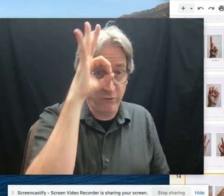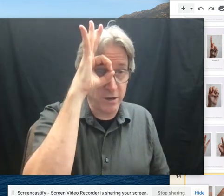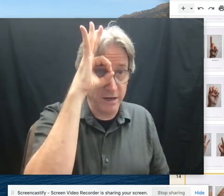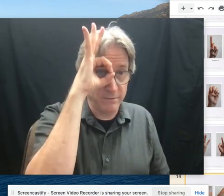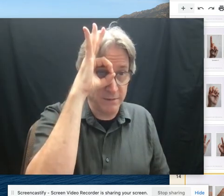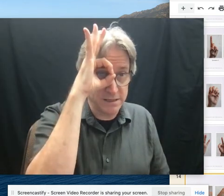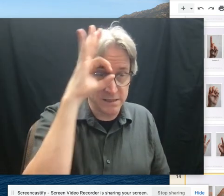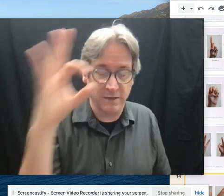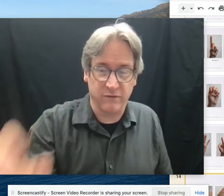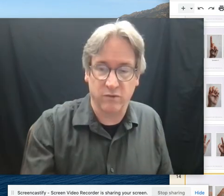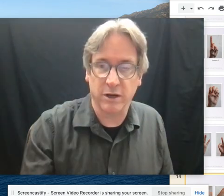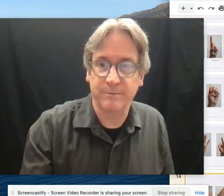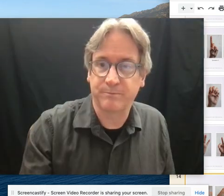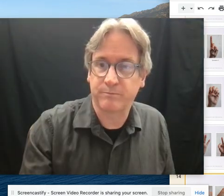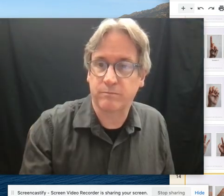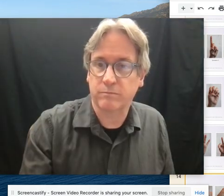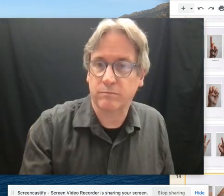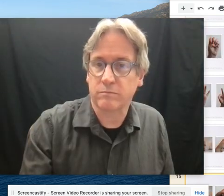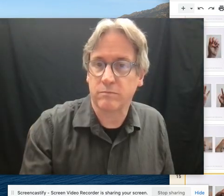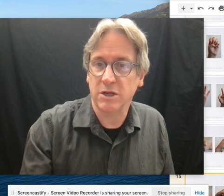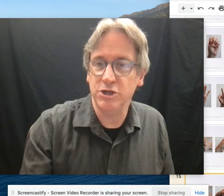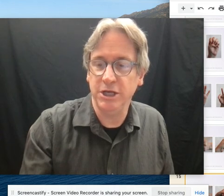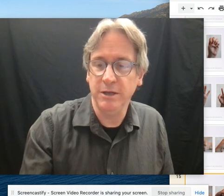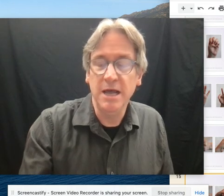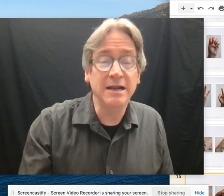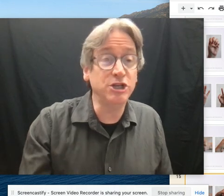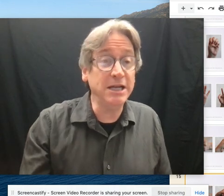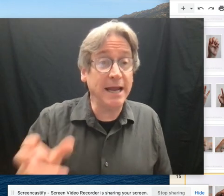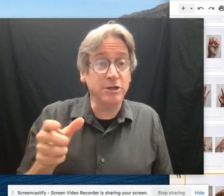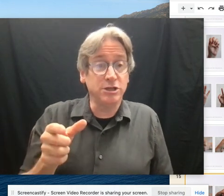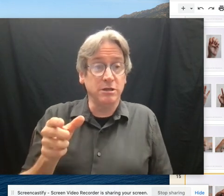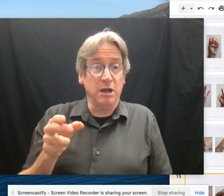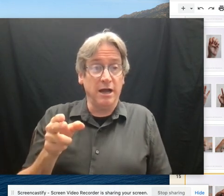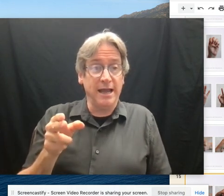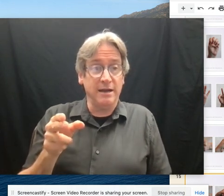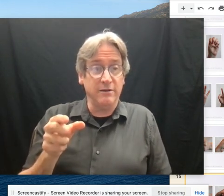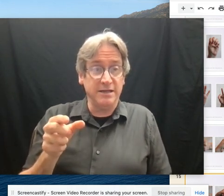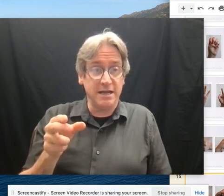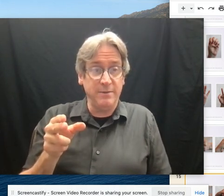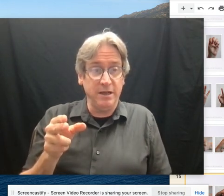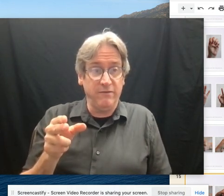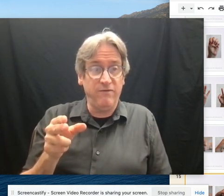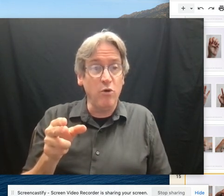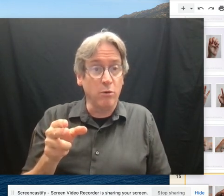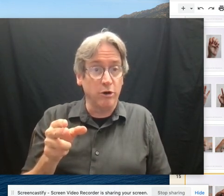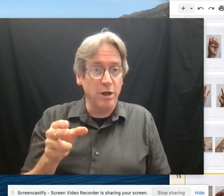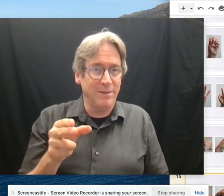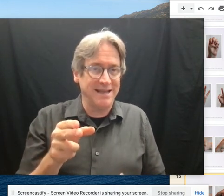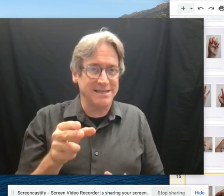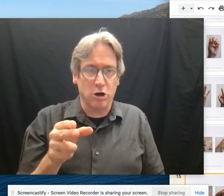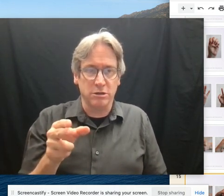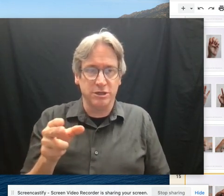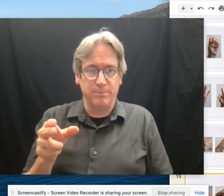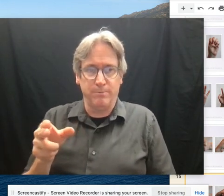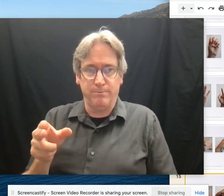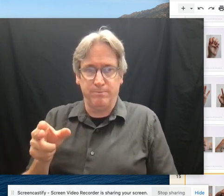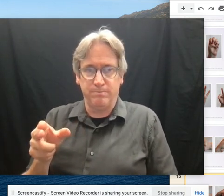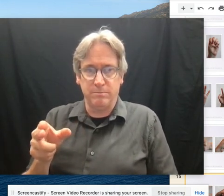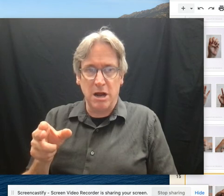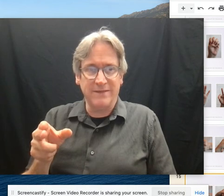little Fortnite. That's the sign for Fortnite. G. Now G and H, again, they tend to be forward, but that's hard